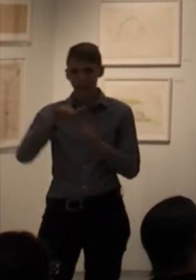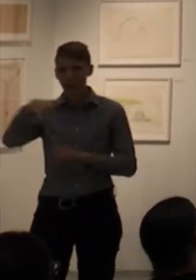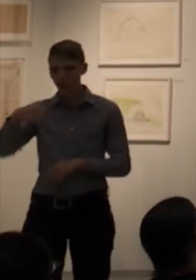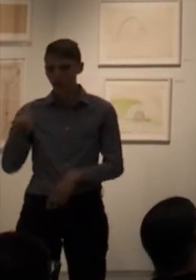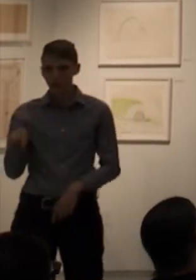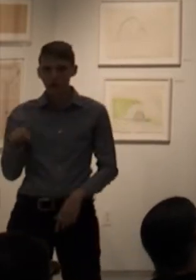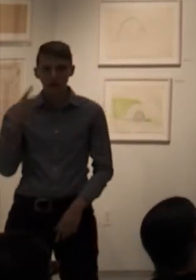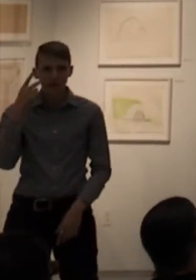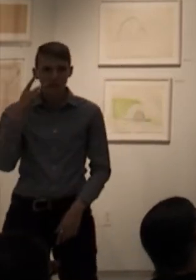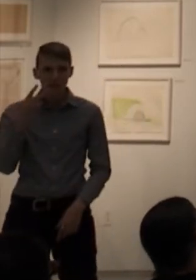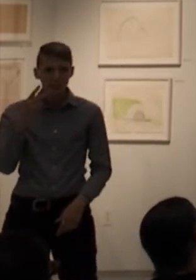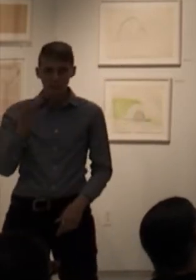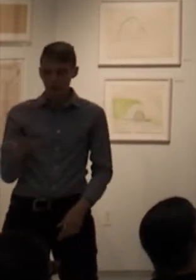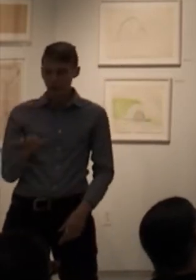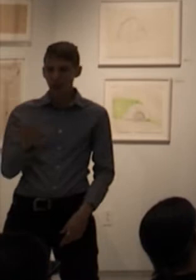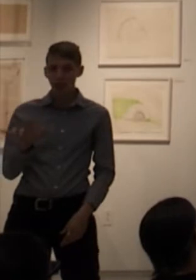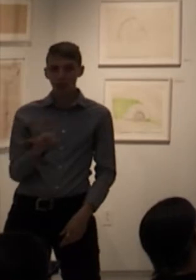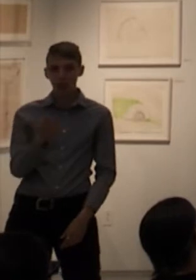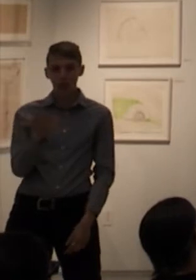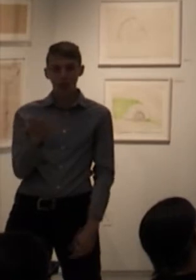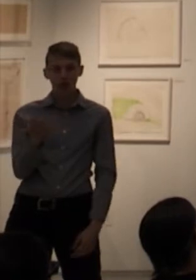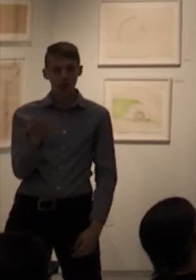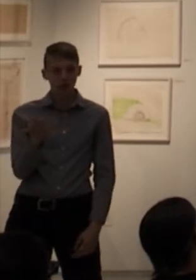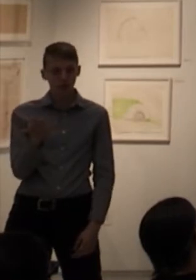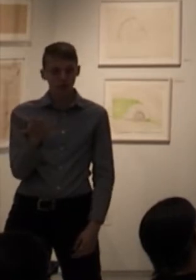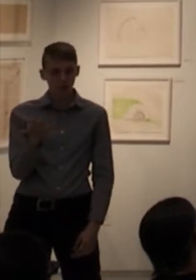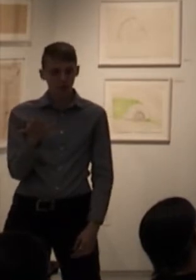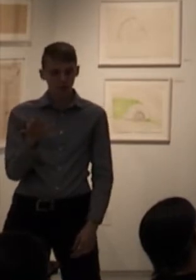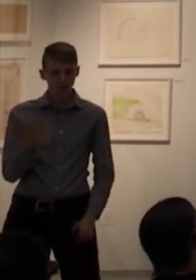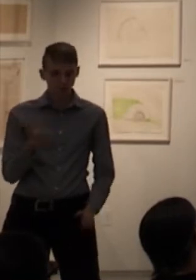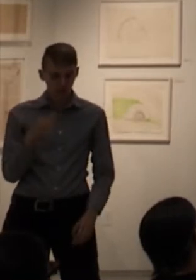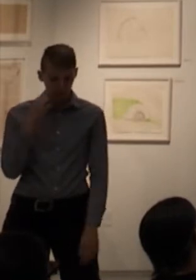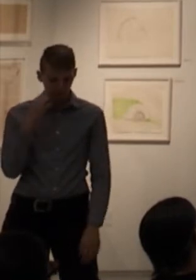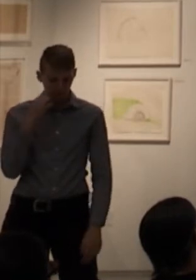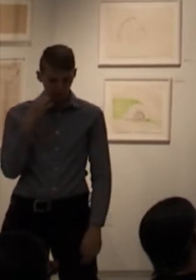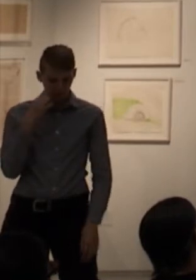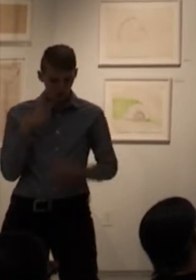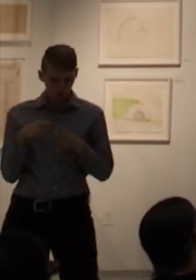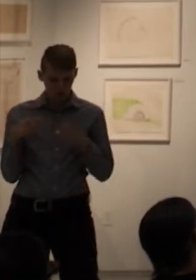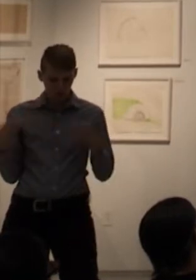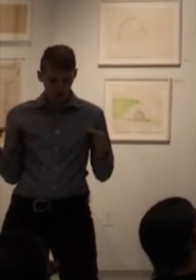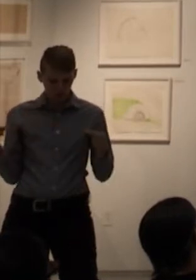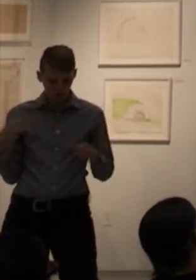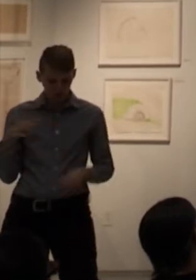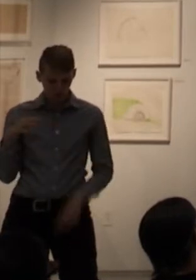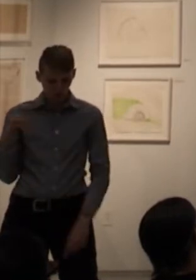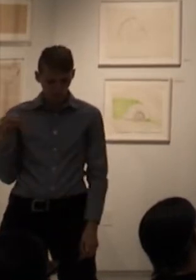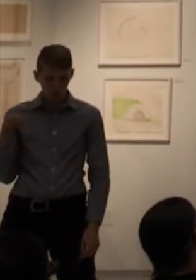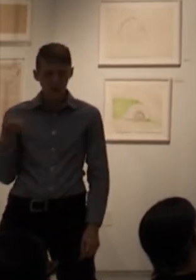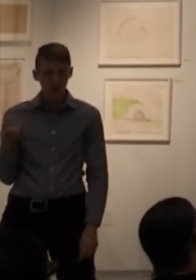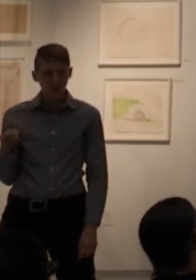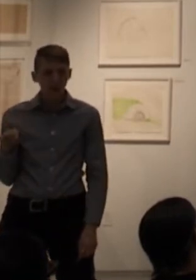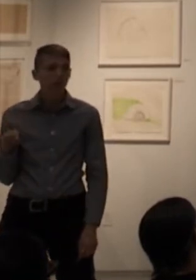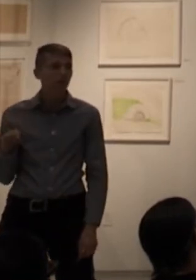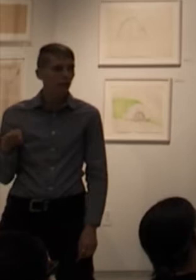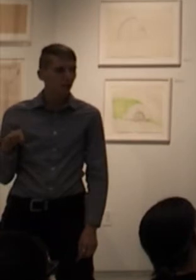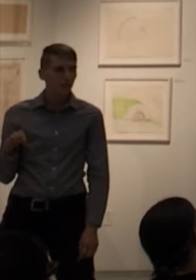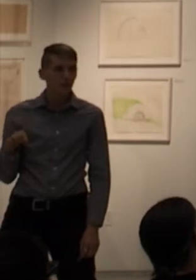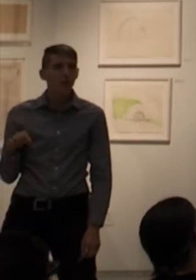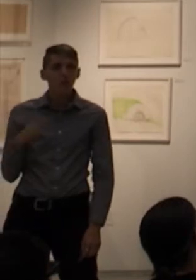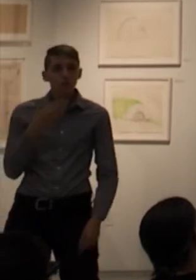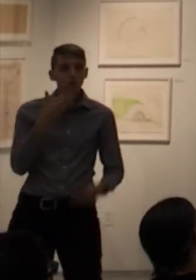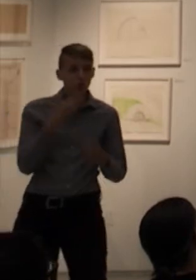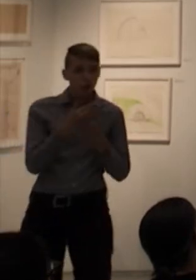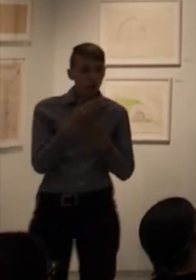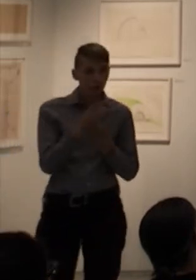a calculator that was done, I think, I'm not sure which Japanese company, but not only was it a good